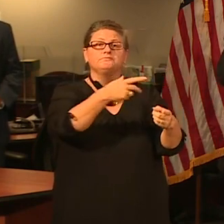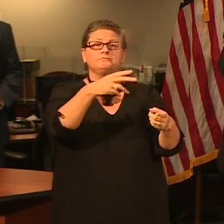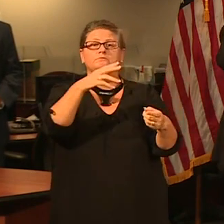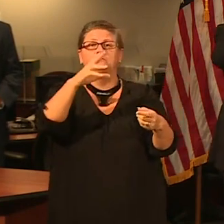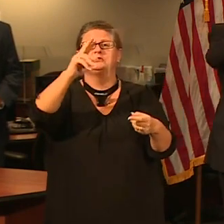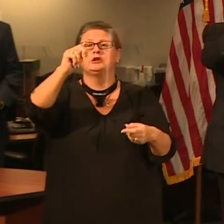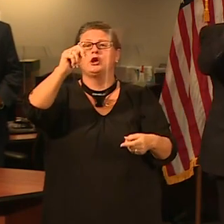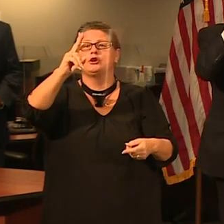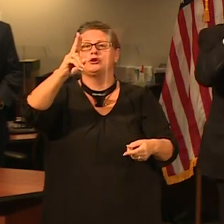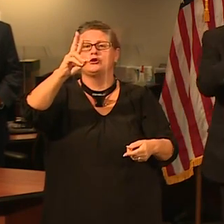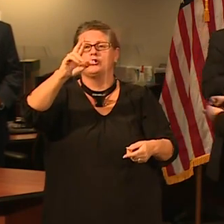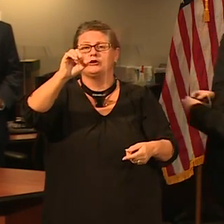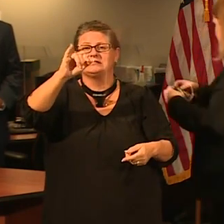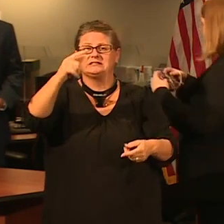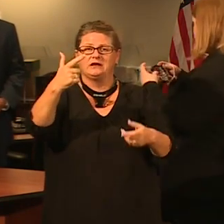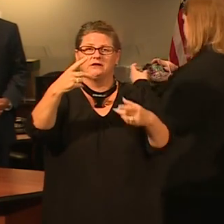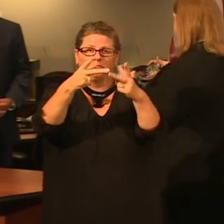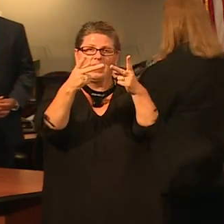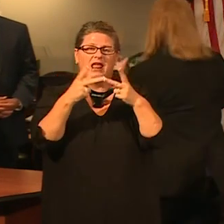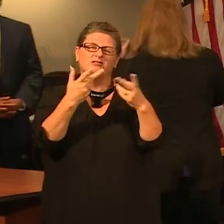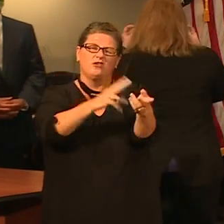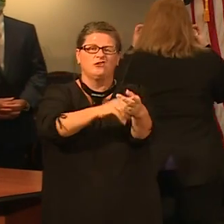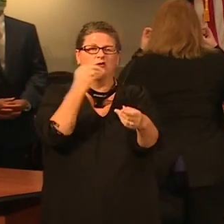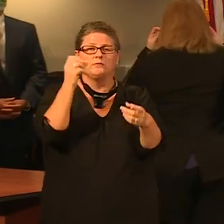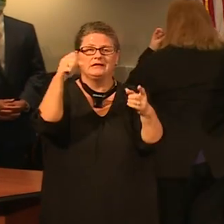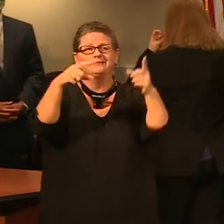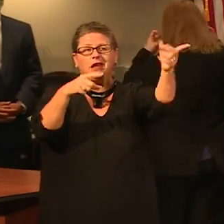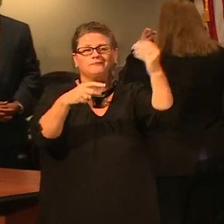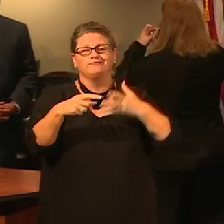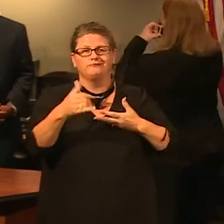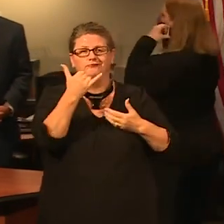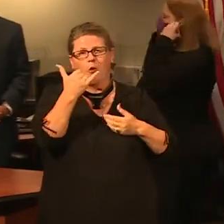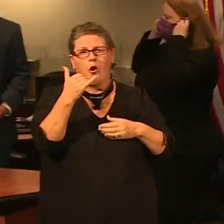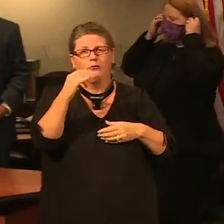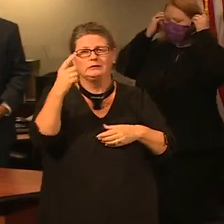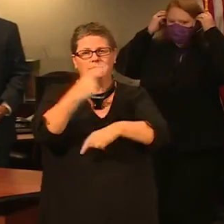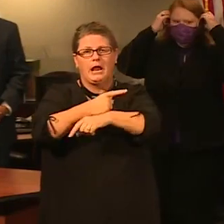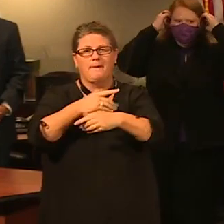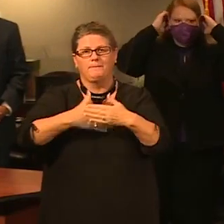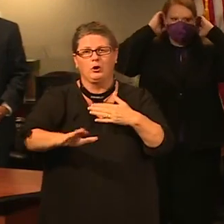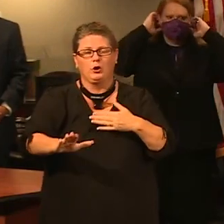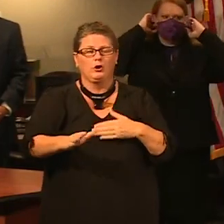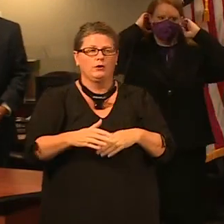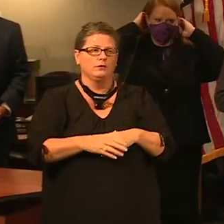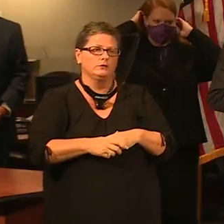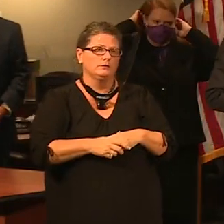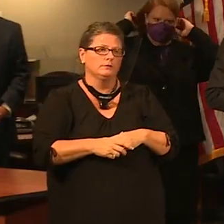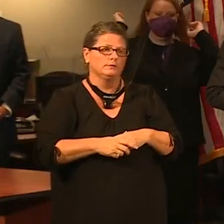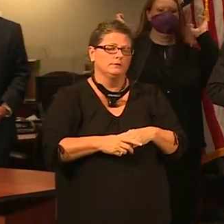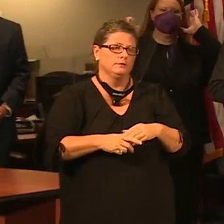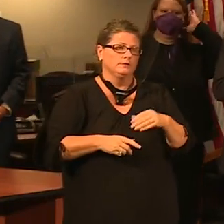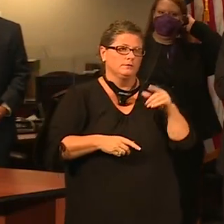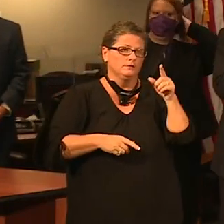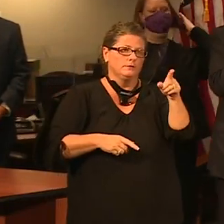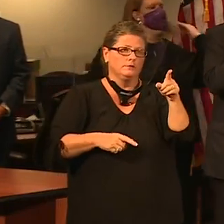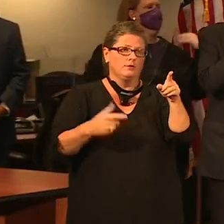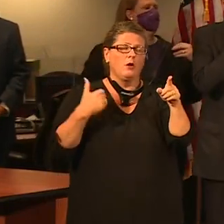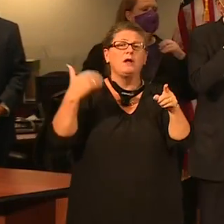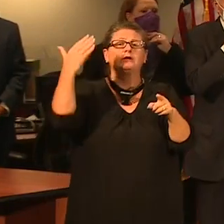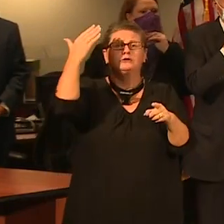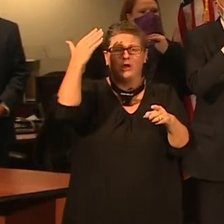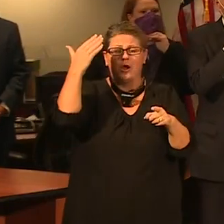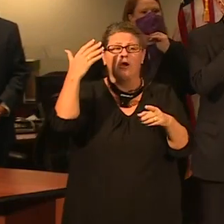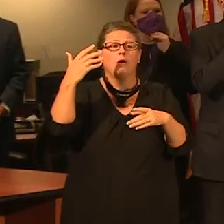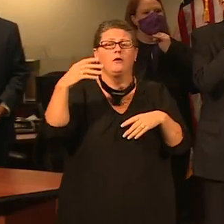Last question. I have a vaccine question. I know that you mentioned that it's not being offered right now once it becomes available to